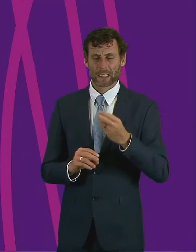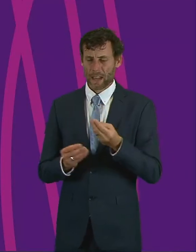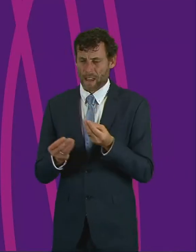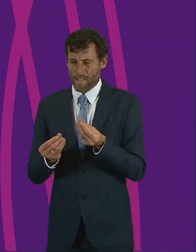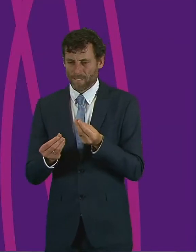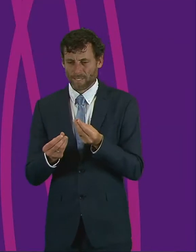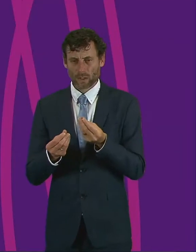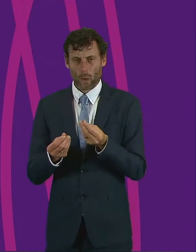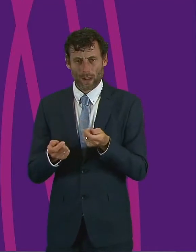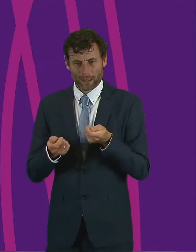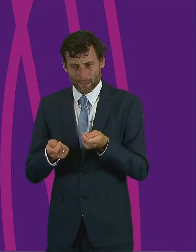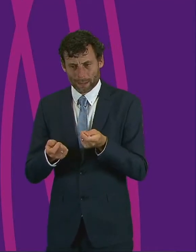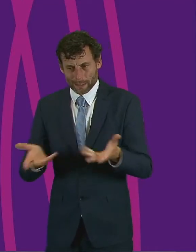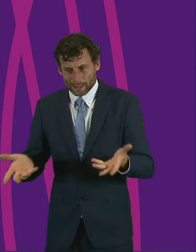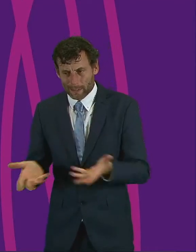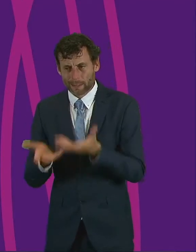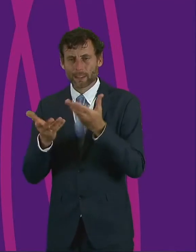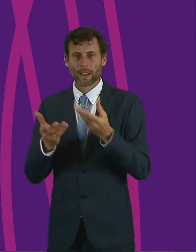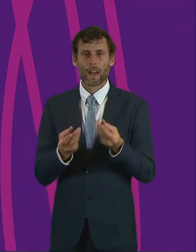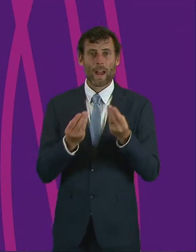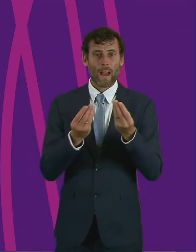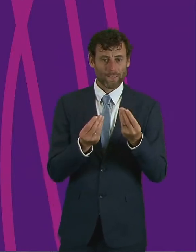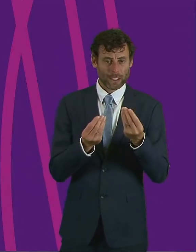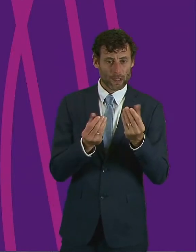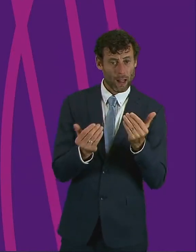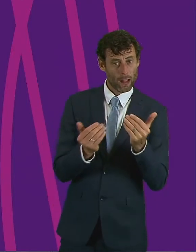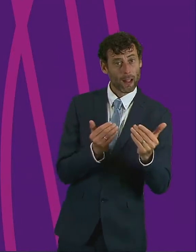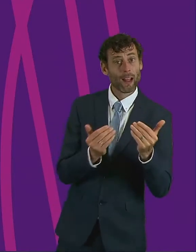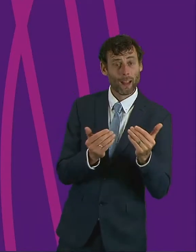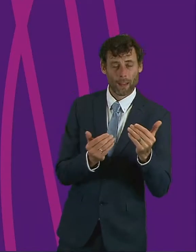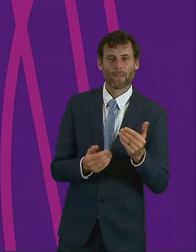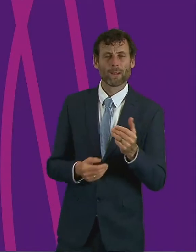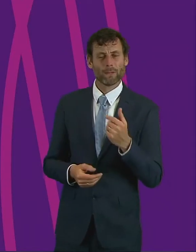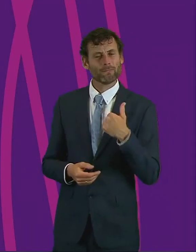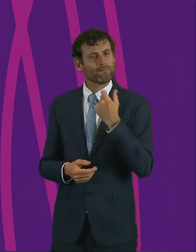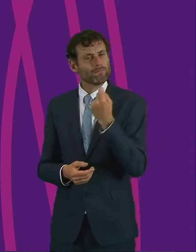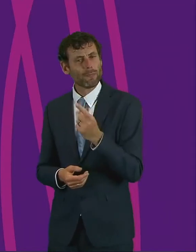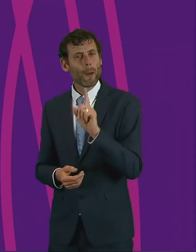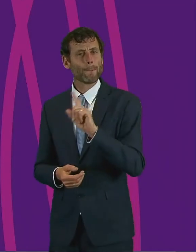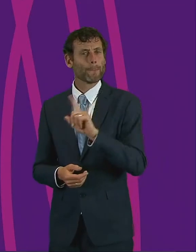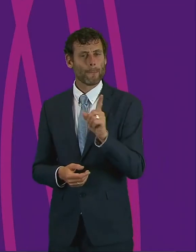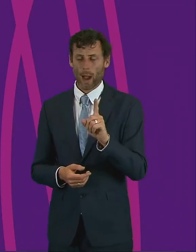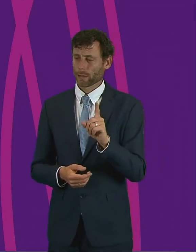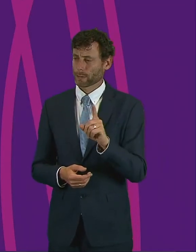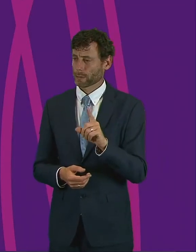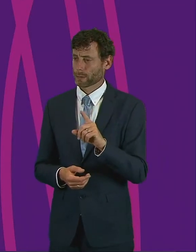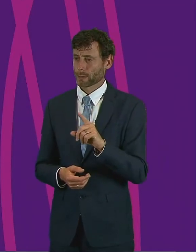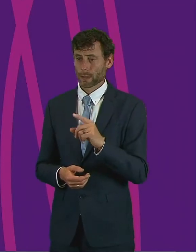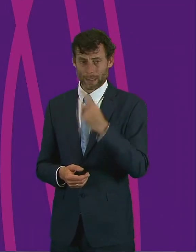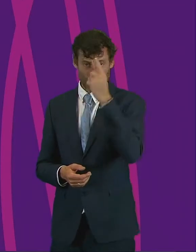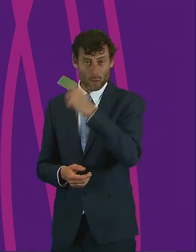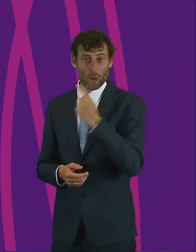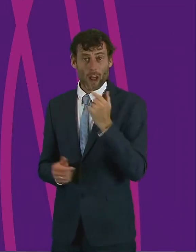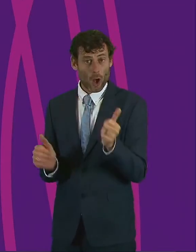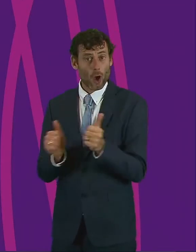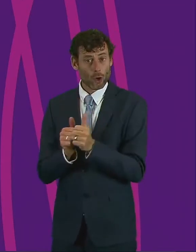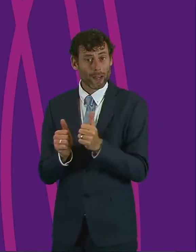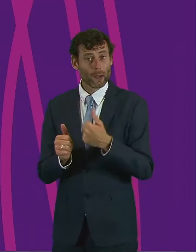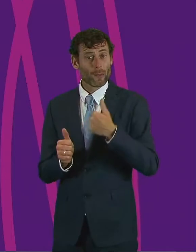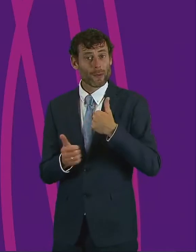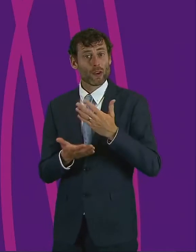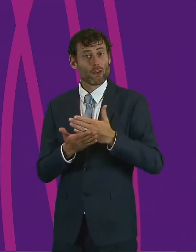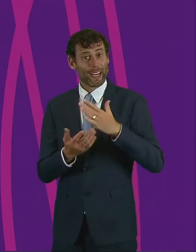fiscal flexibilities, and I quite understand that. But as others have mentioned, and I'm sure the Cabinet Secretary will agree with me, that what